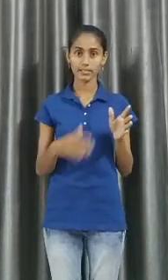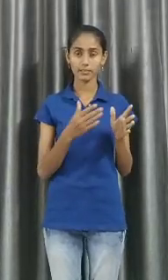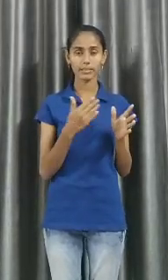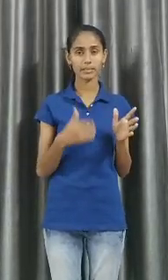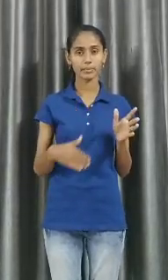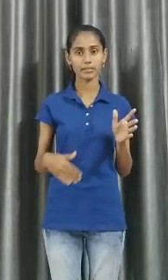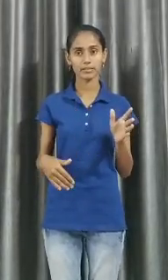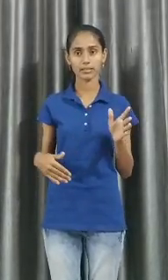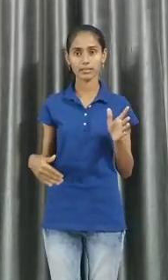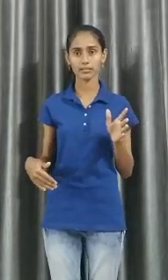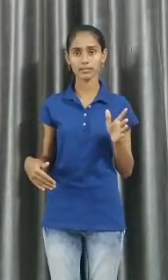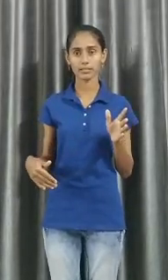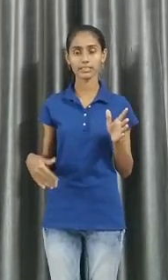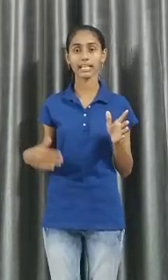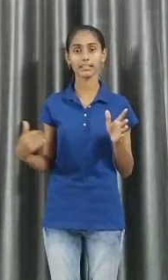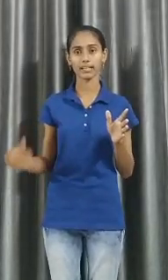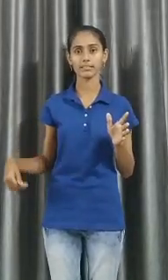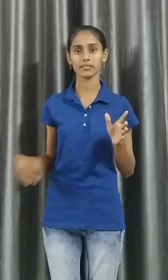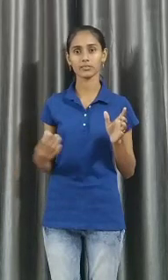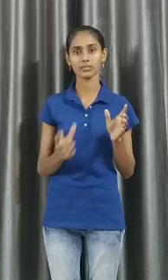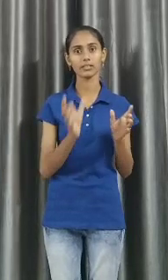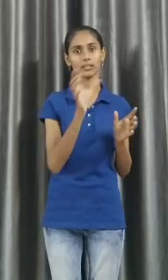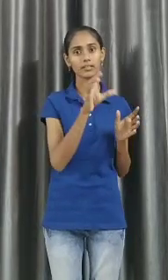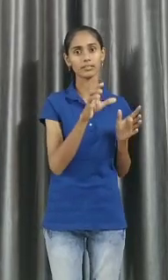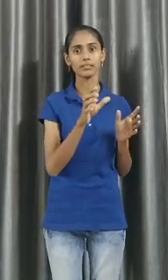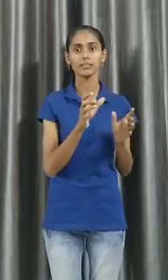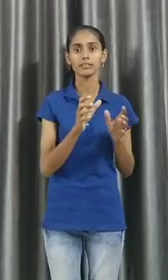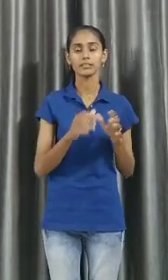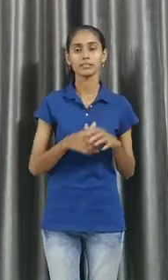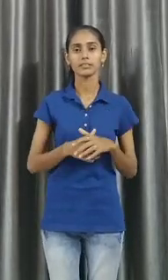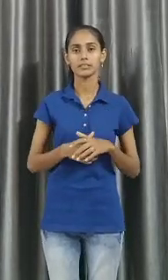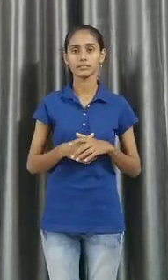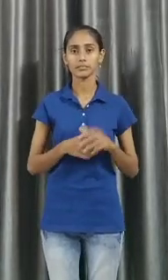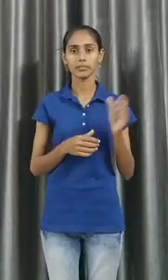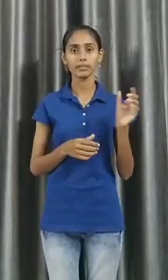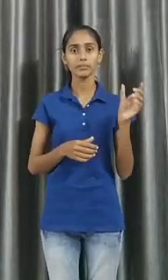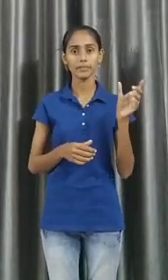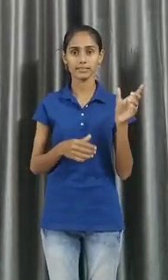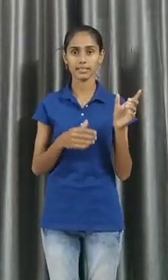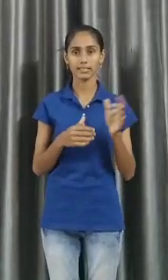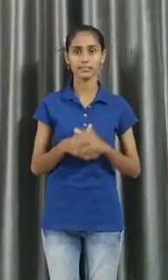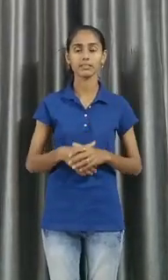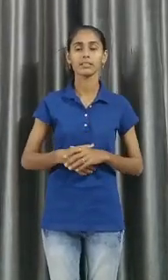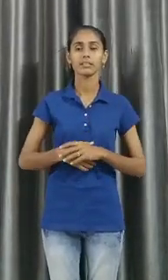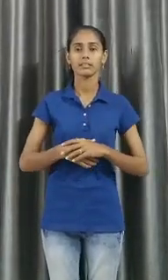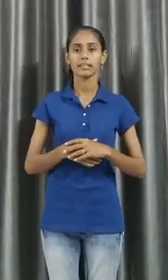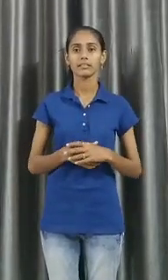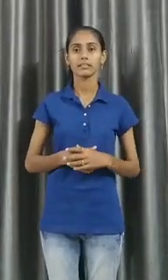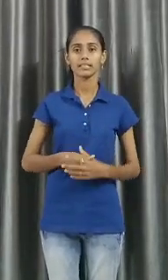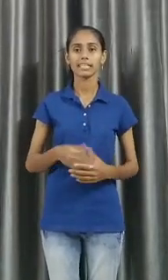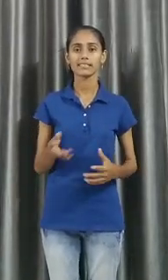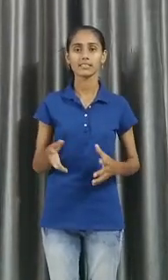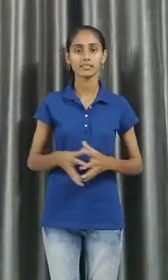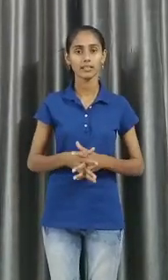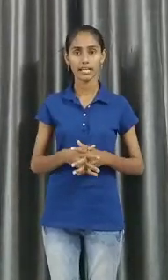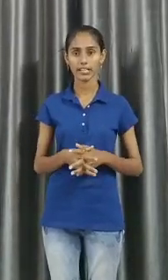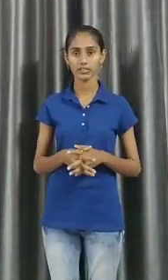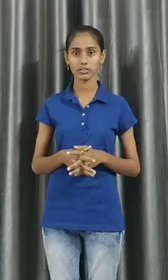extend the multiple child class on the another one base class. Then the next is a